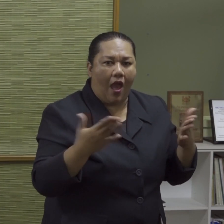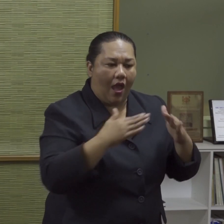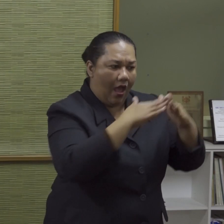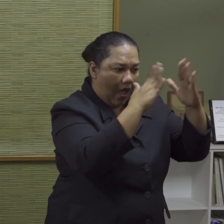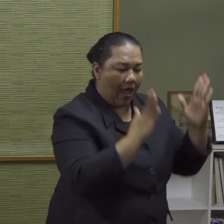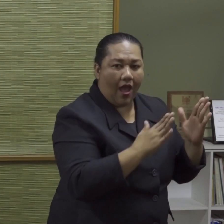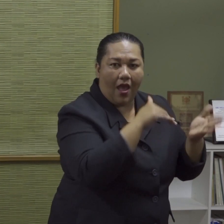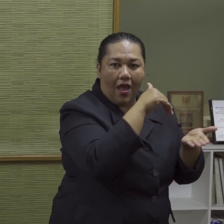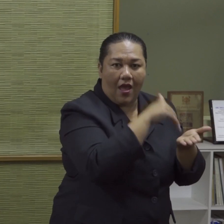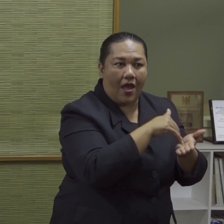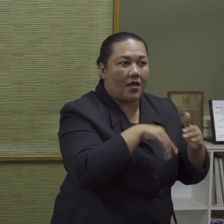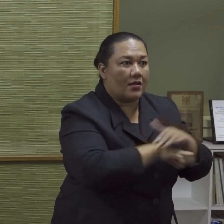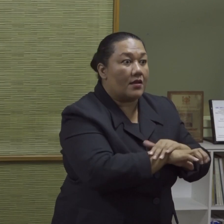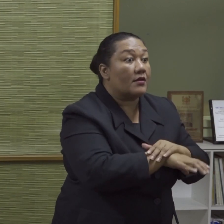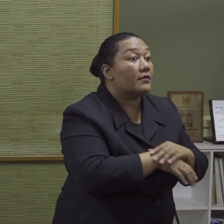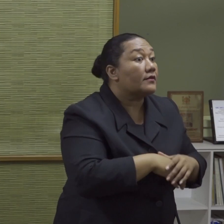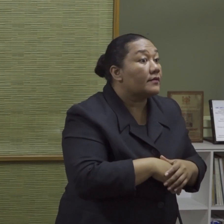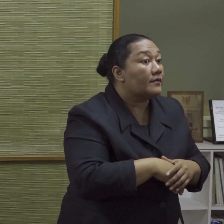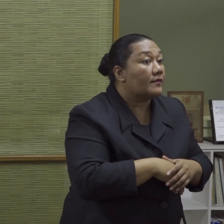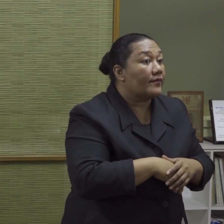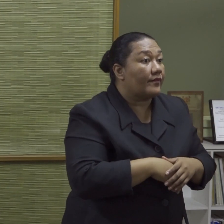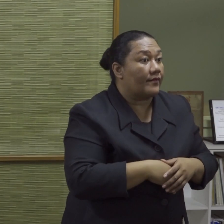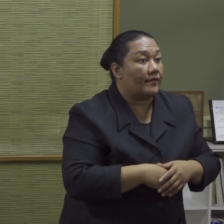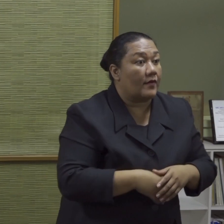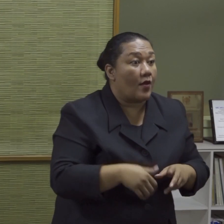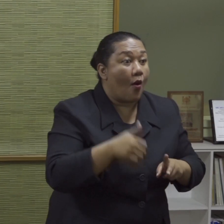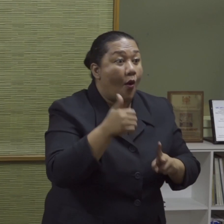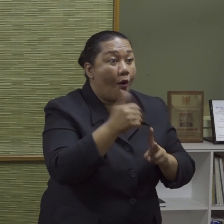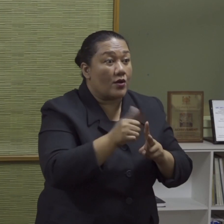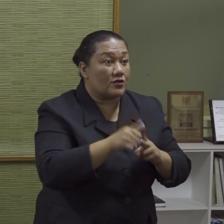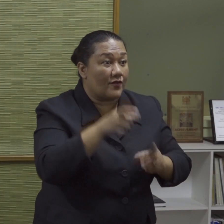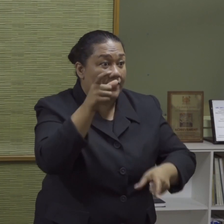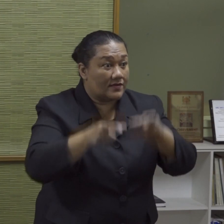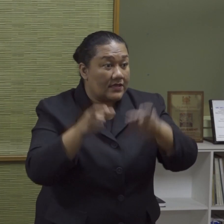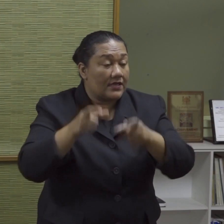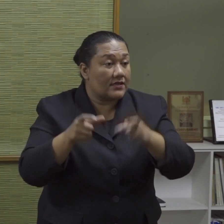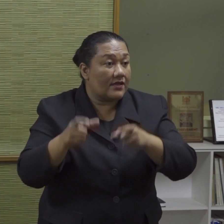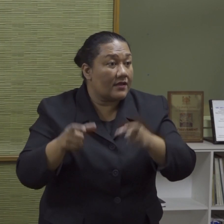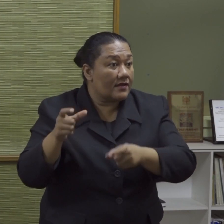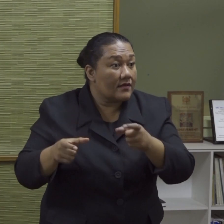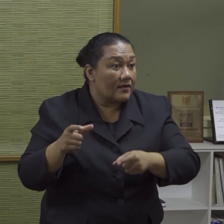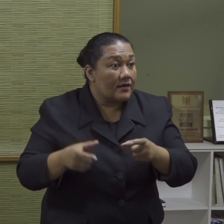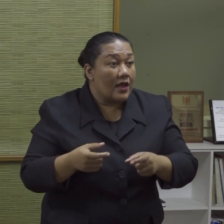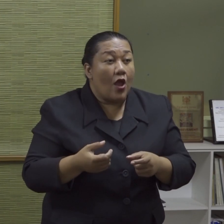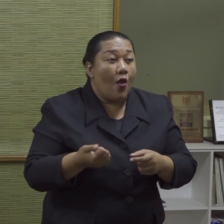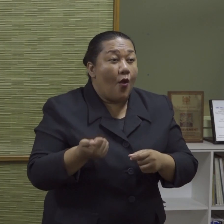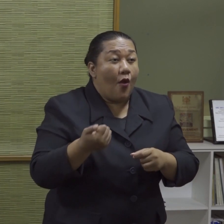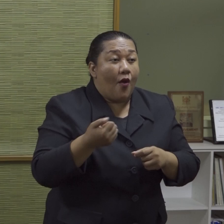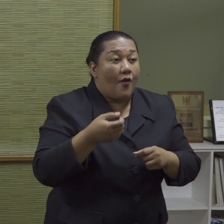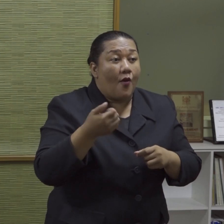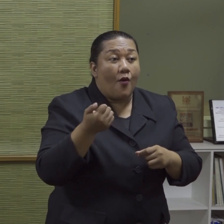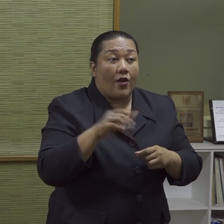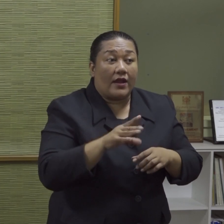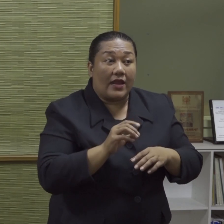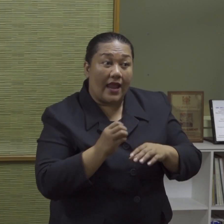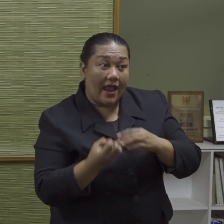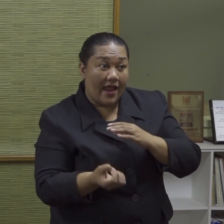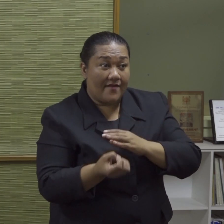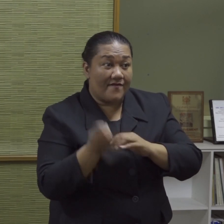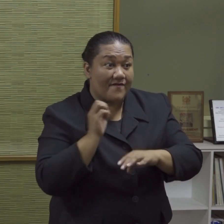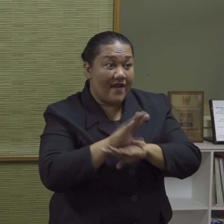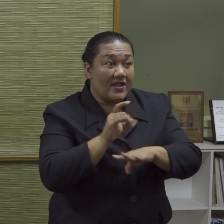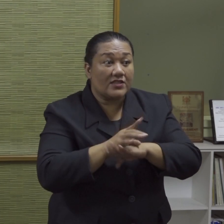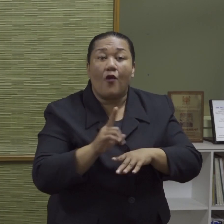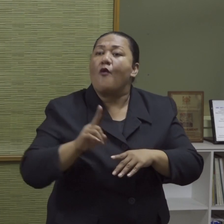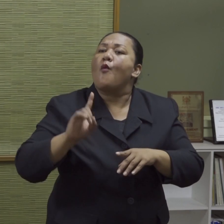Organizations and stakeholders recently, they multi-stakeholder team, I think they place in division. Have they been advised to stop on the work that they're doing as